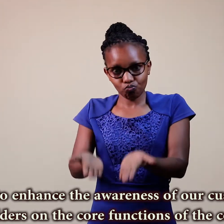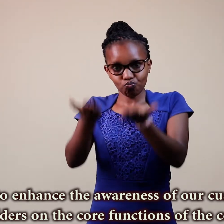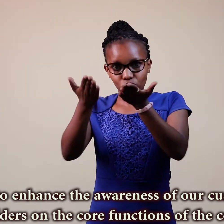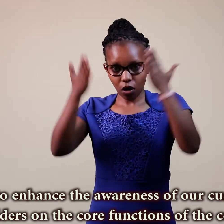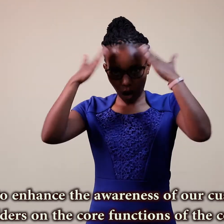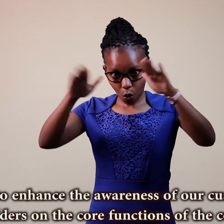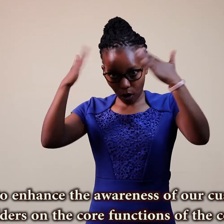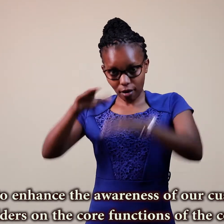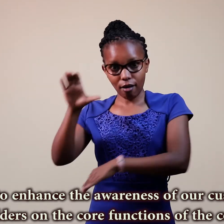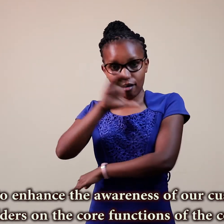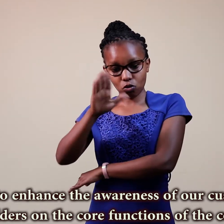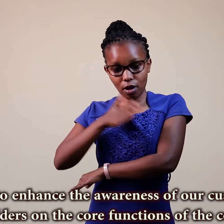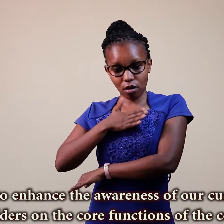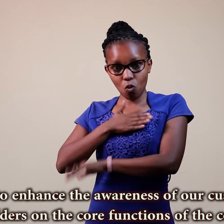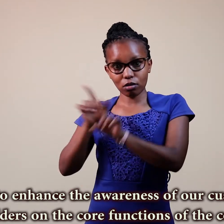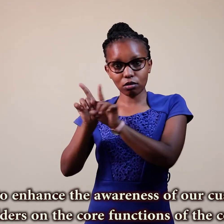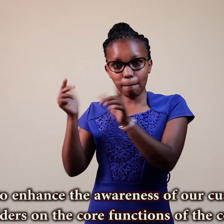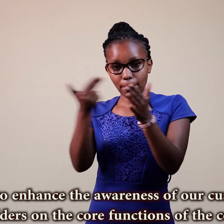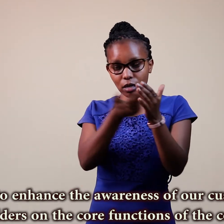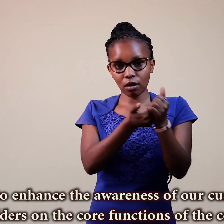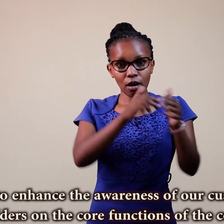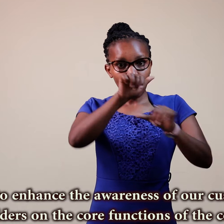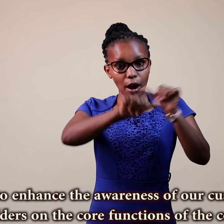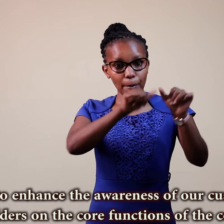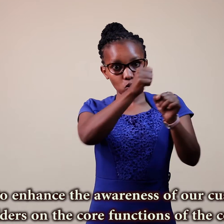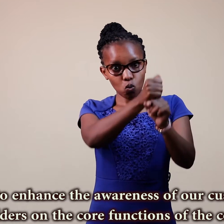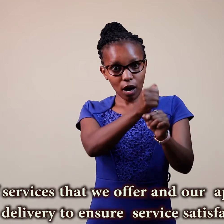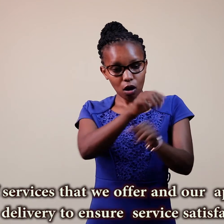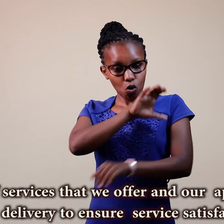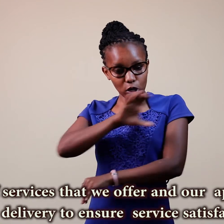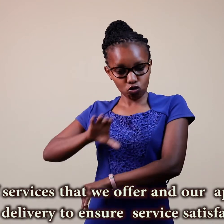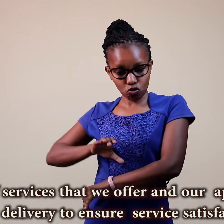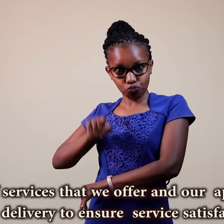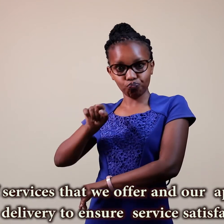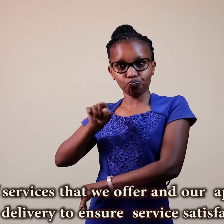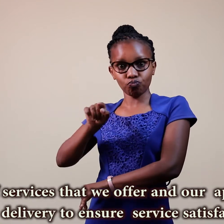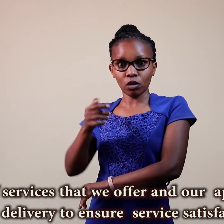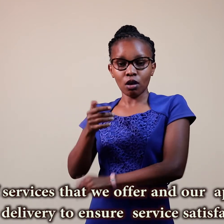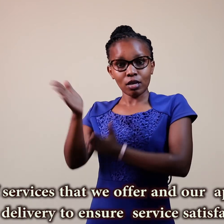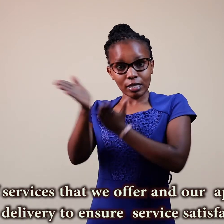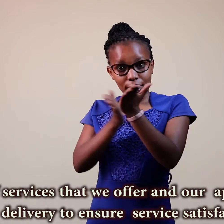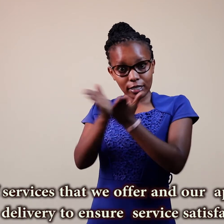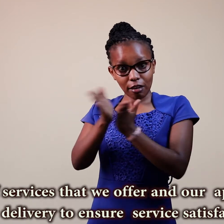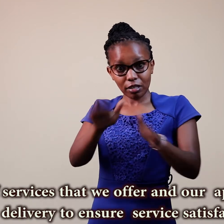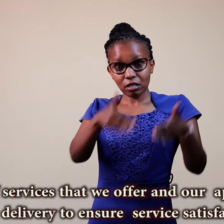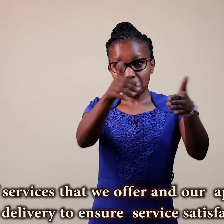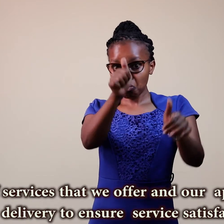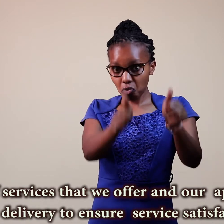our customers and stakeholders on the core functions of the Commission, the range of services that we offer and our